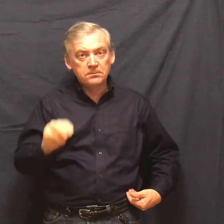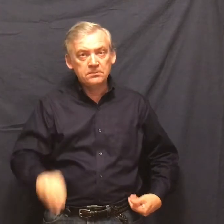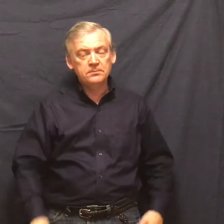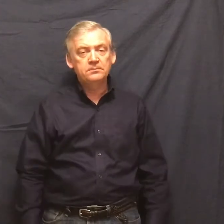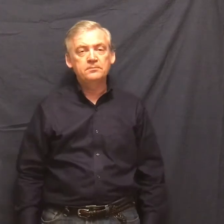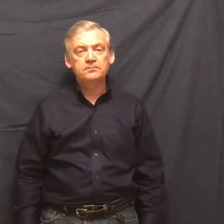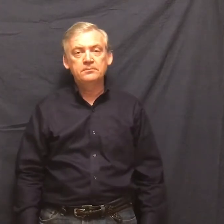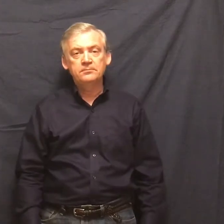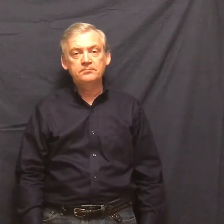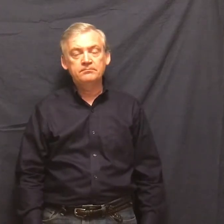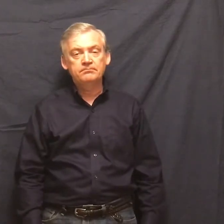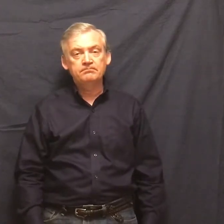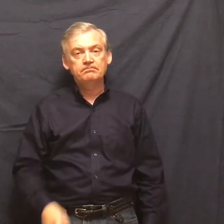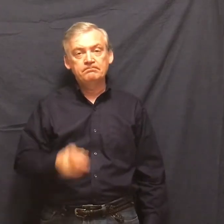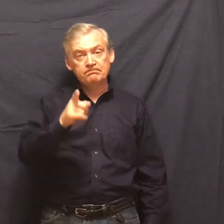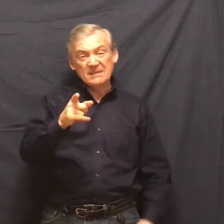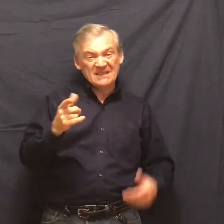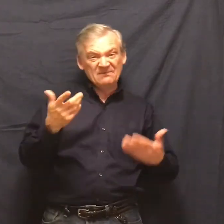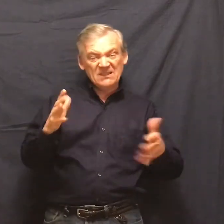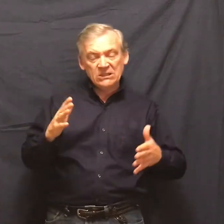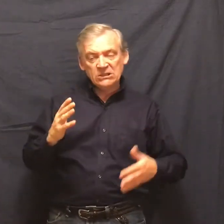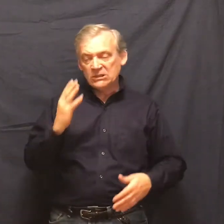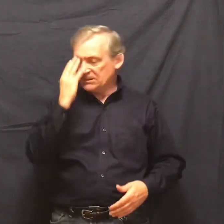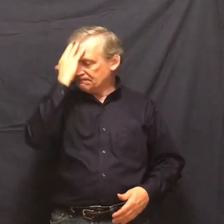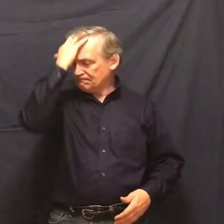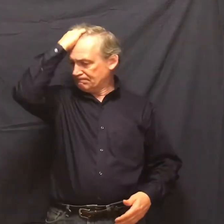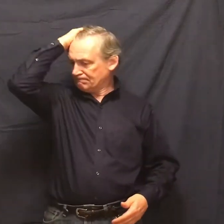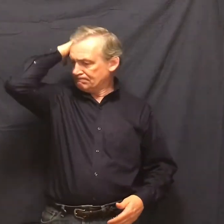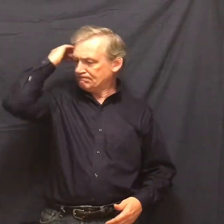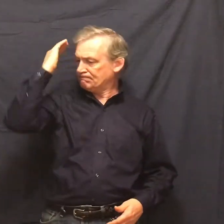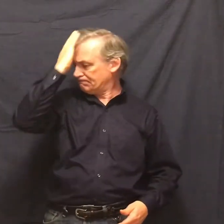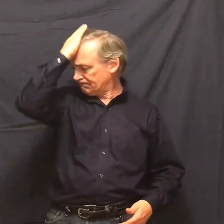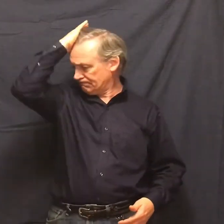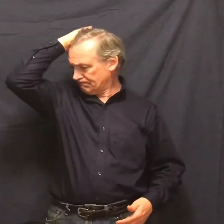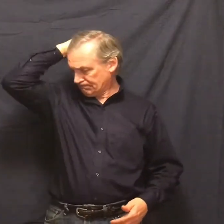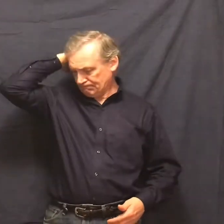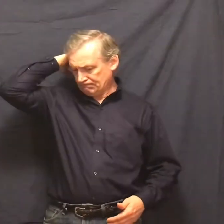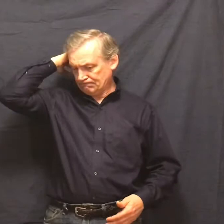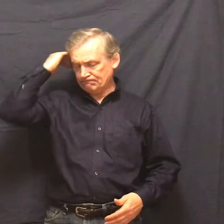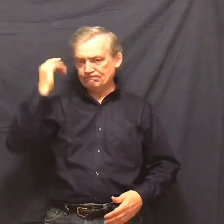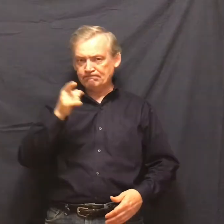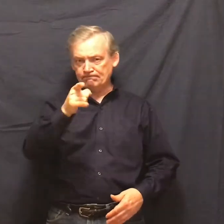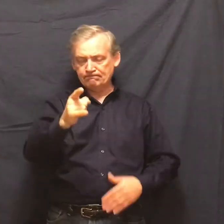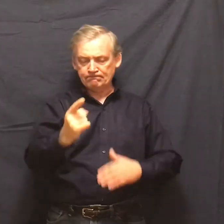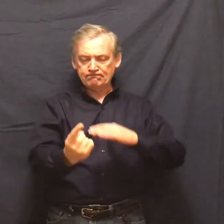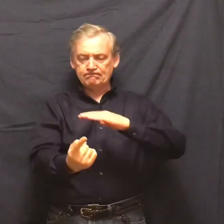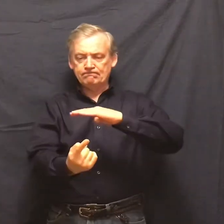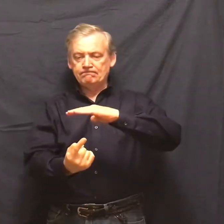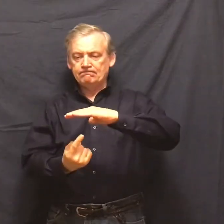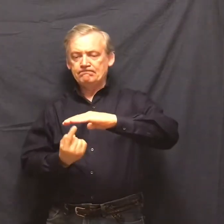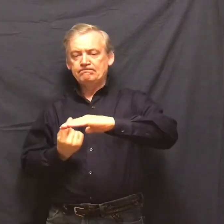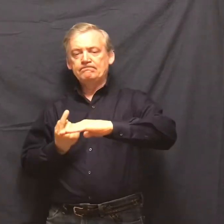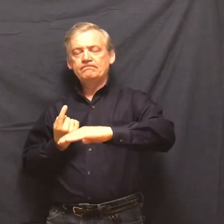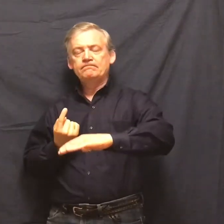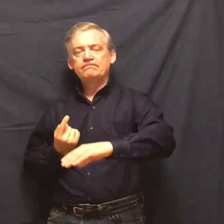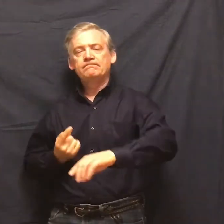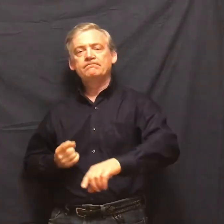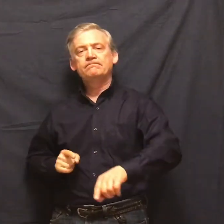When he had finished combing his hair, he moved into the room. And he moved with a majesty achieved only by